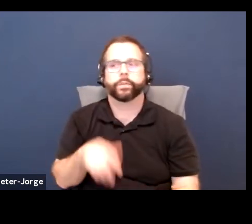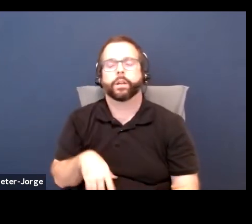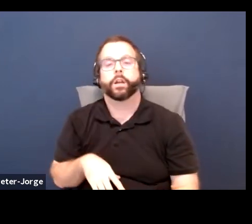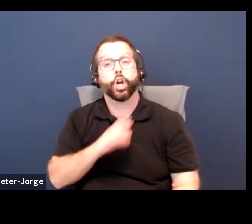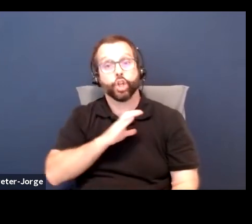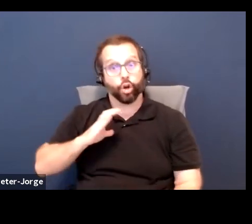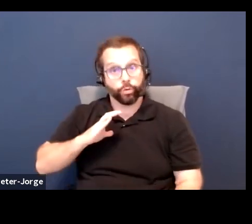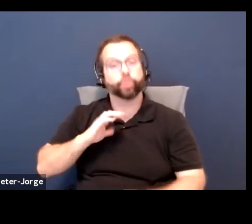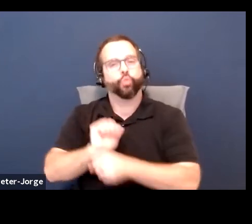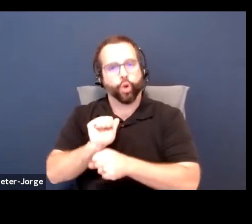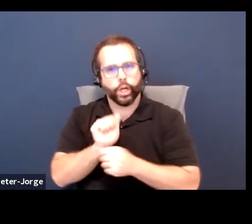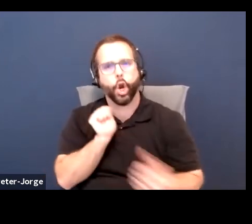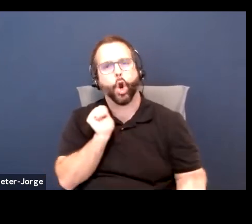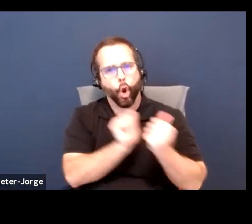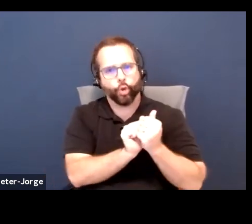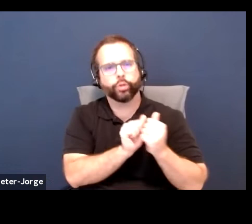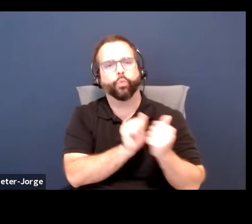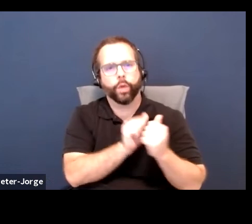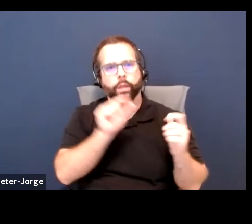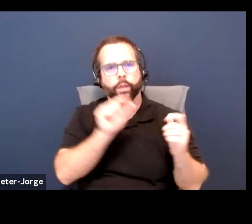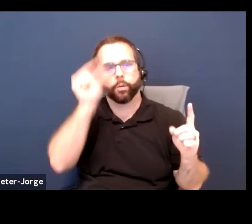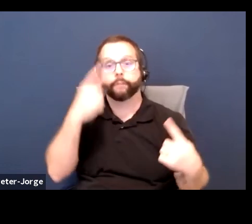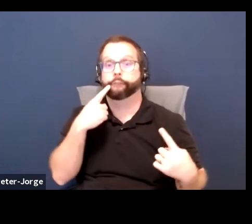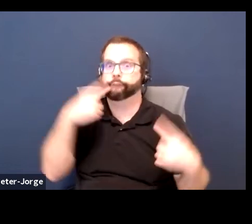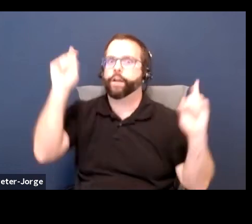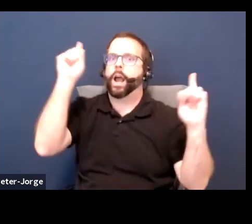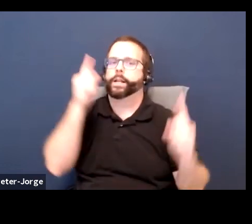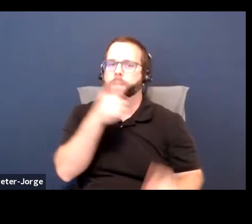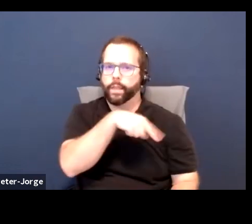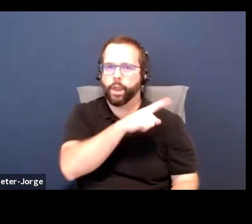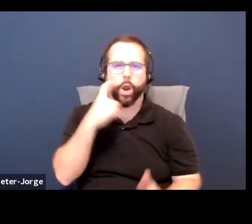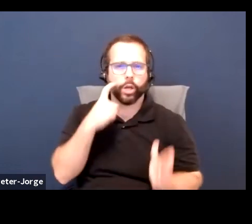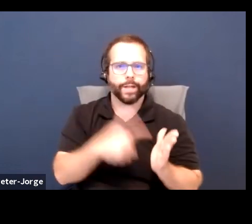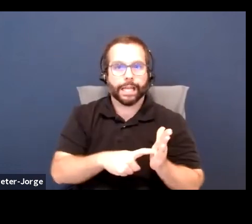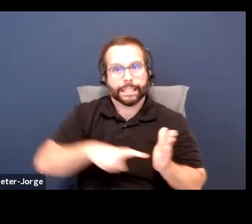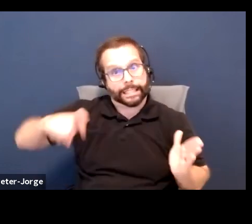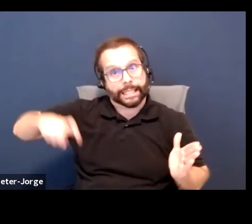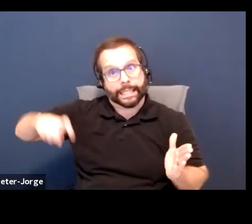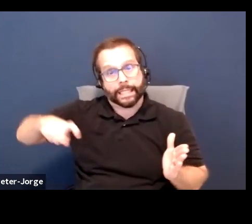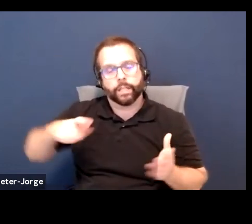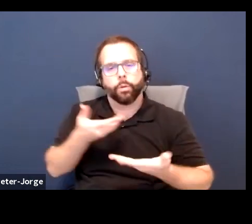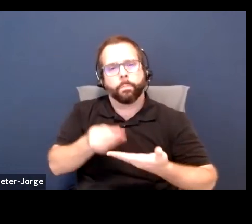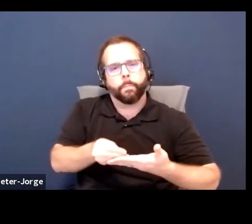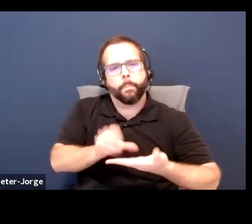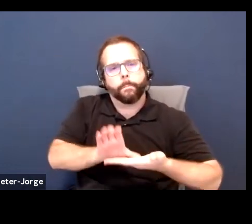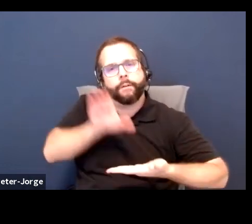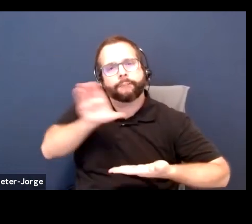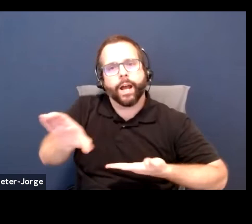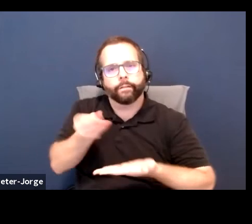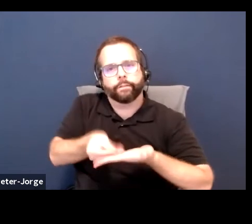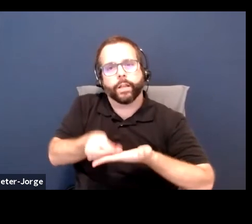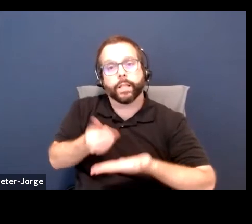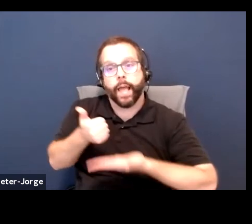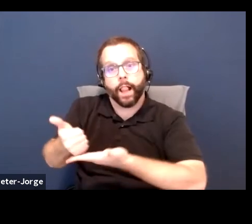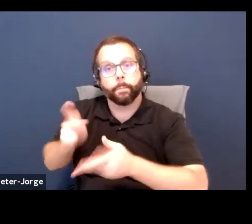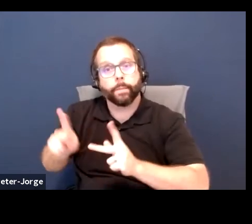with the administration, finally recognized the dire need to provide funding to help people with disabilities and